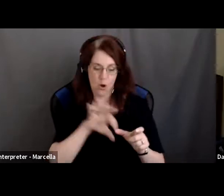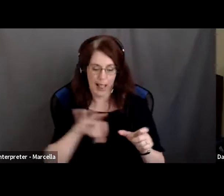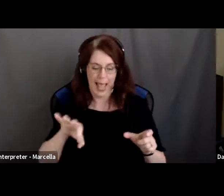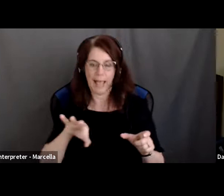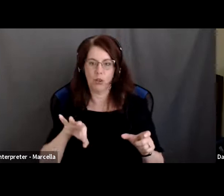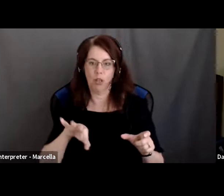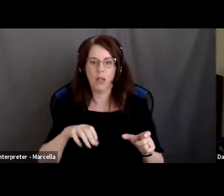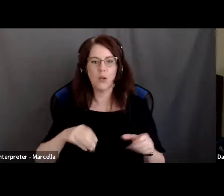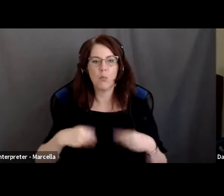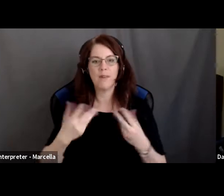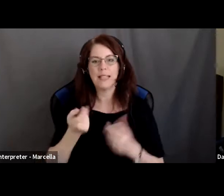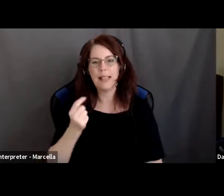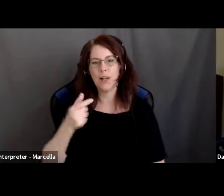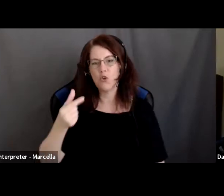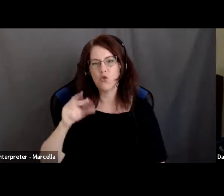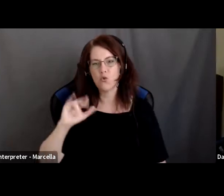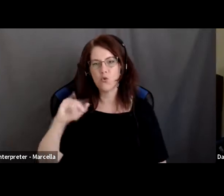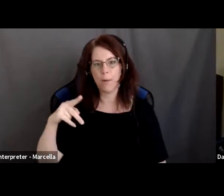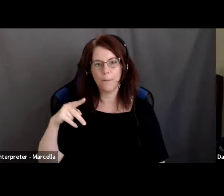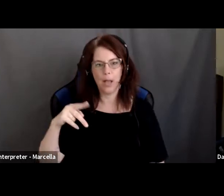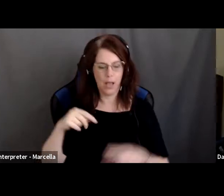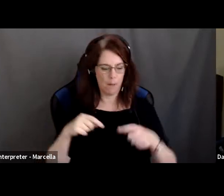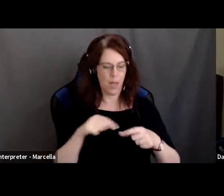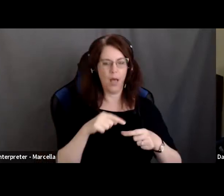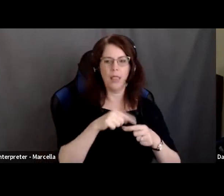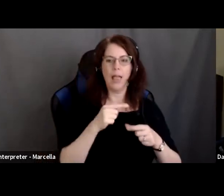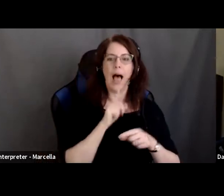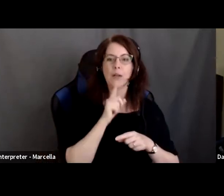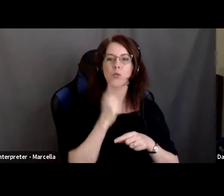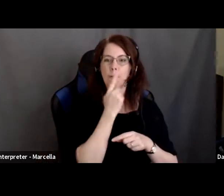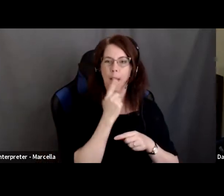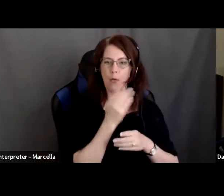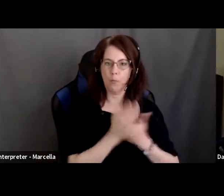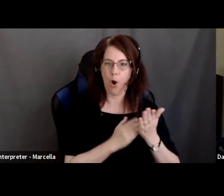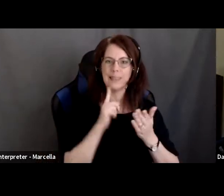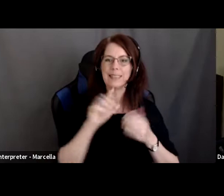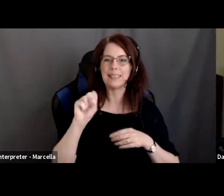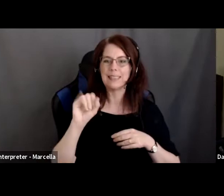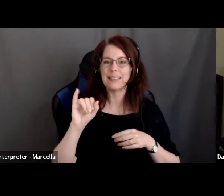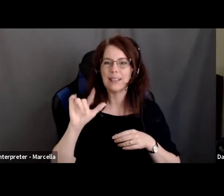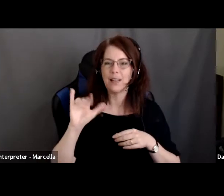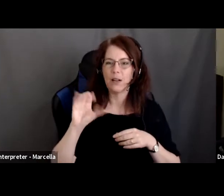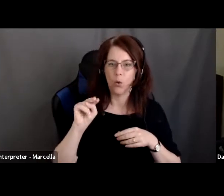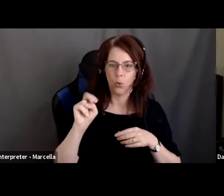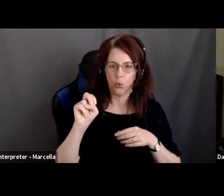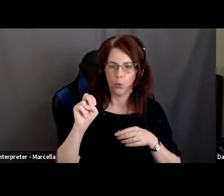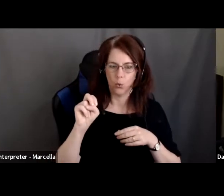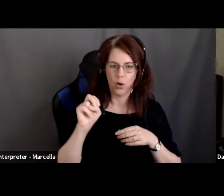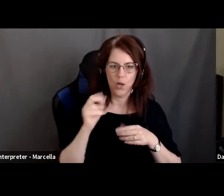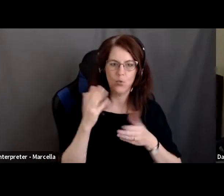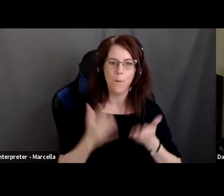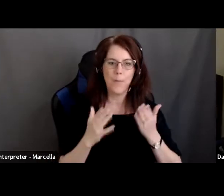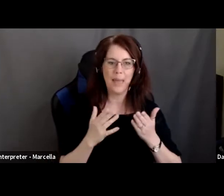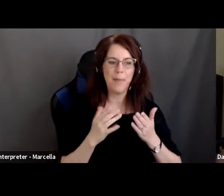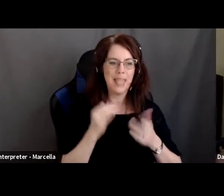bit of a grip to it. And then the tip is silicone. And so this is meant for someone who may hit